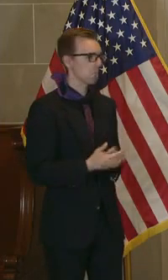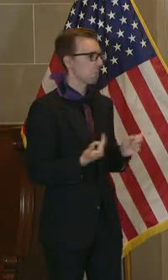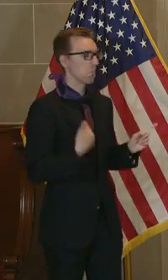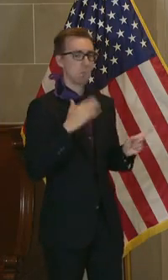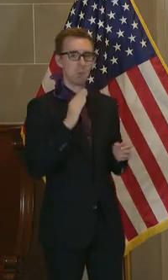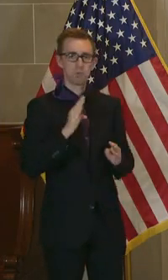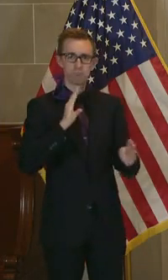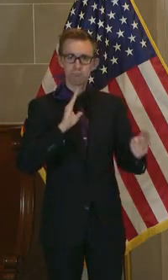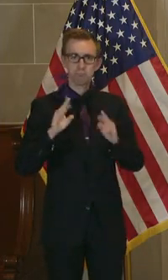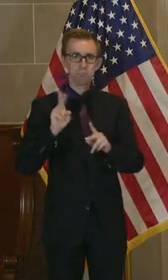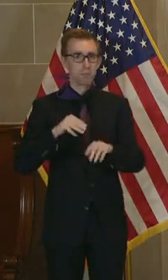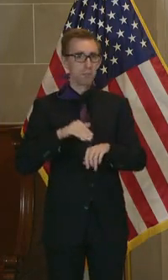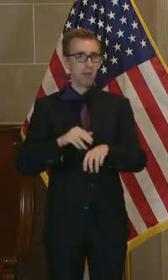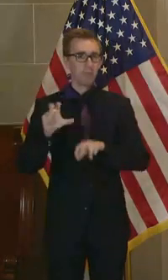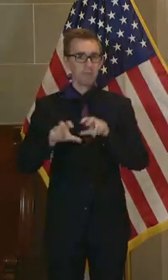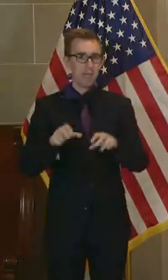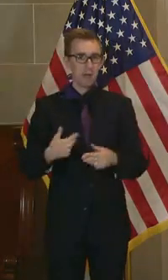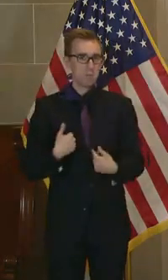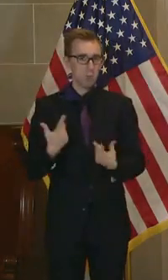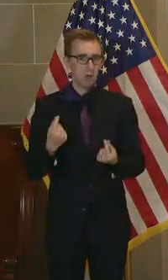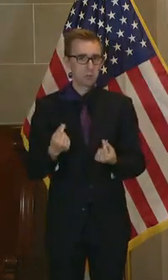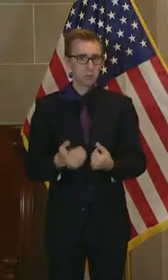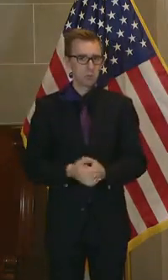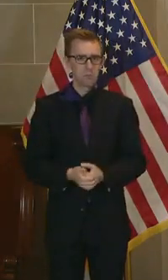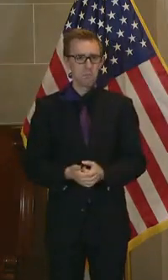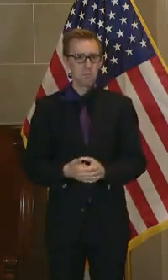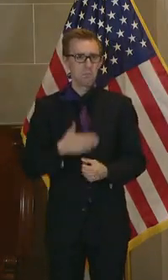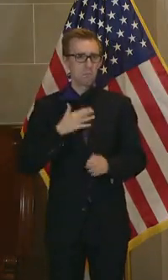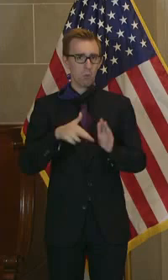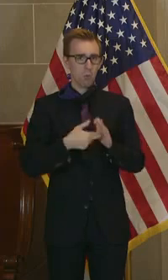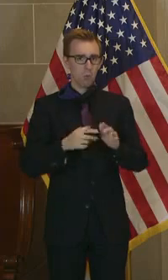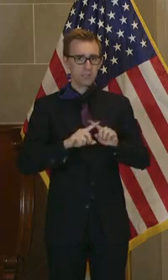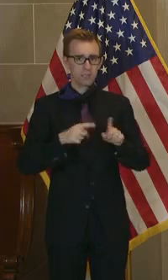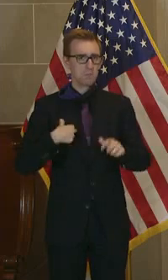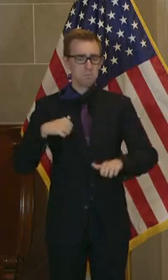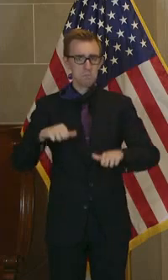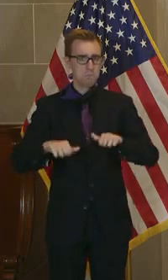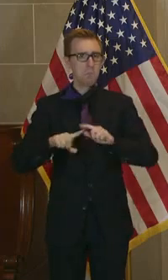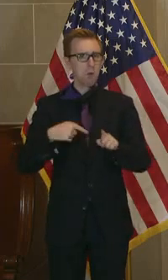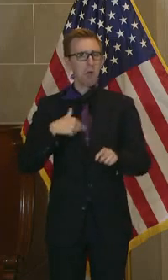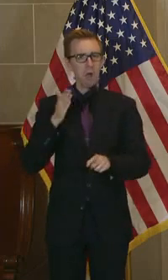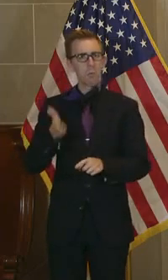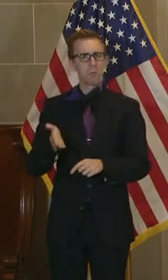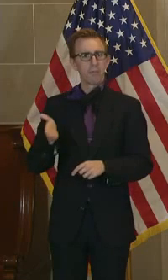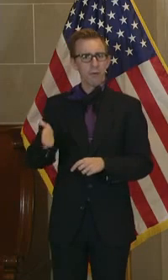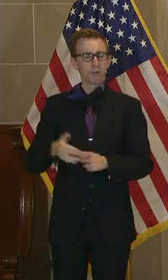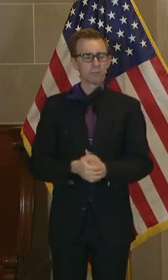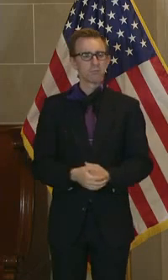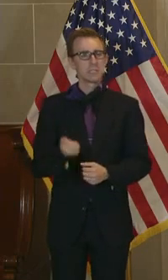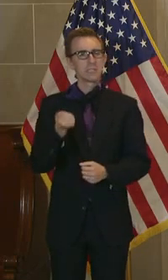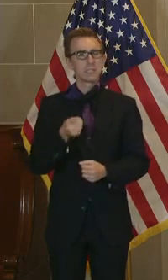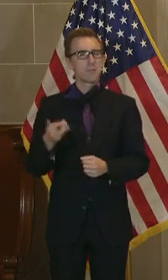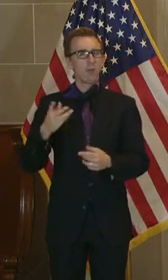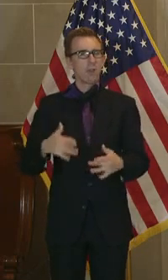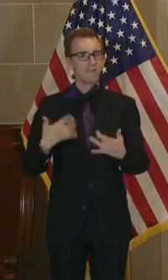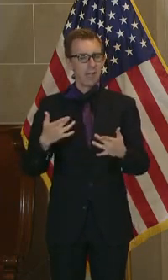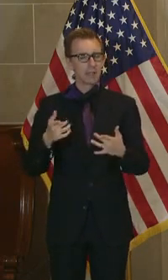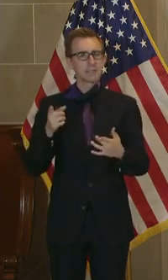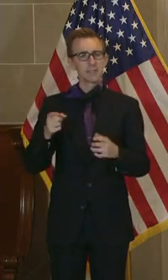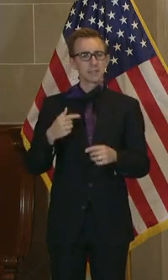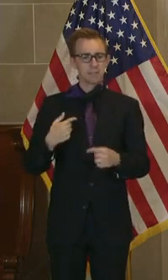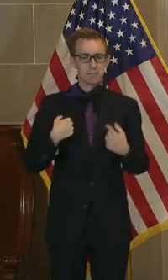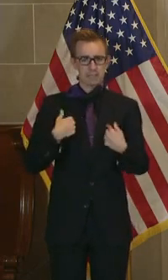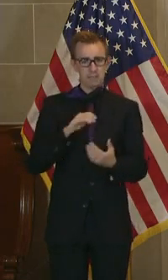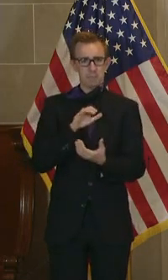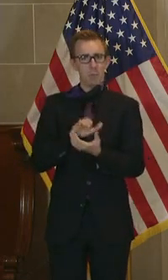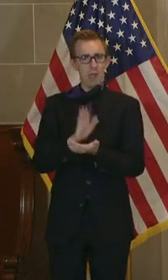hello to the folks that are at the fair is what I'm going to do. I'm not sure what roles I'll play in it yet, but I'll be there. several events there that me and the First Lady both